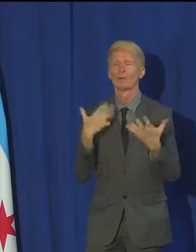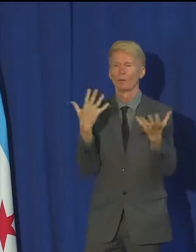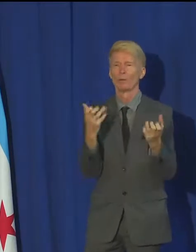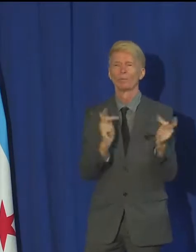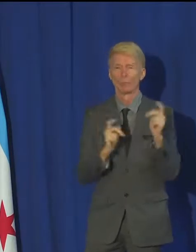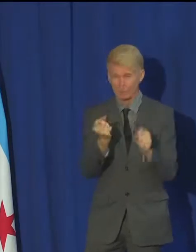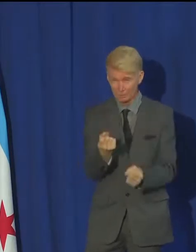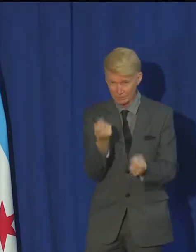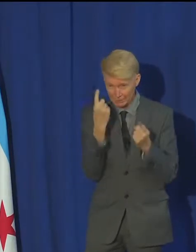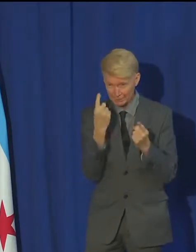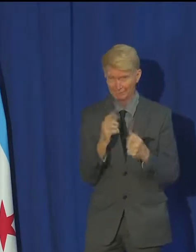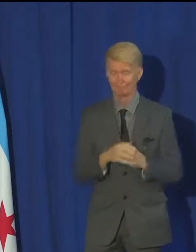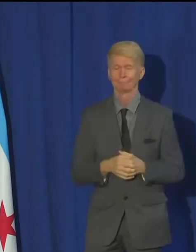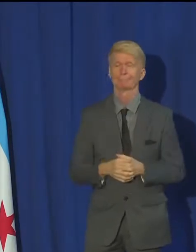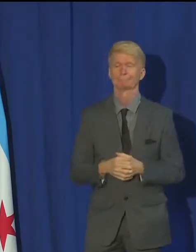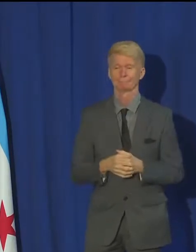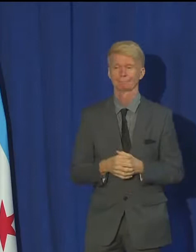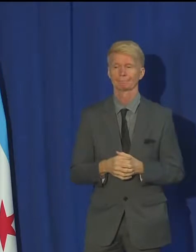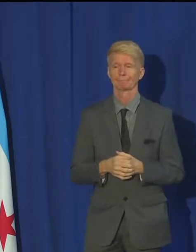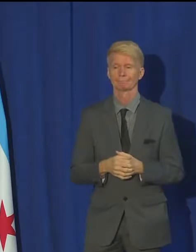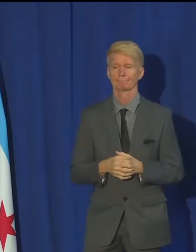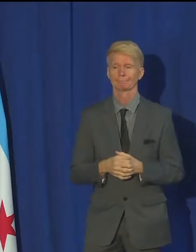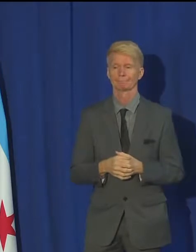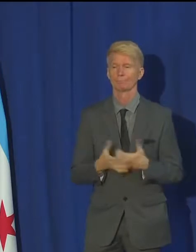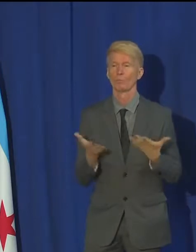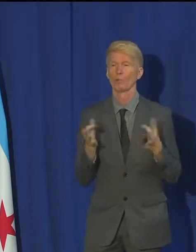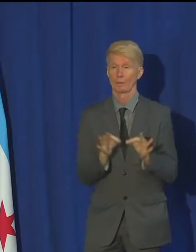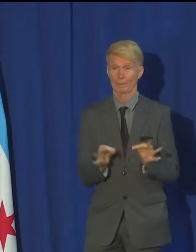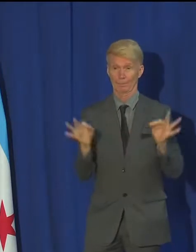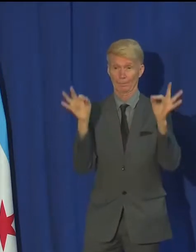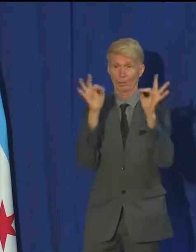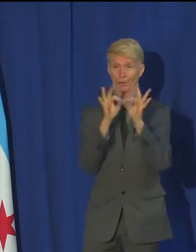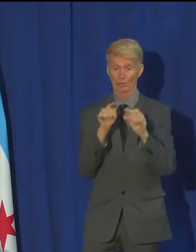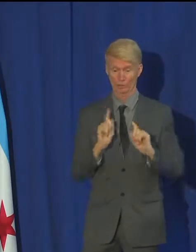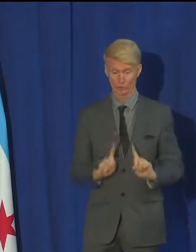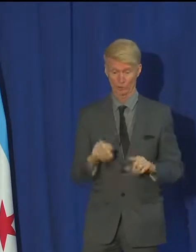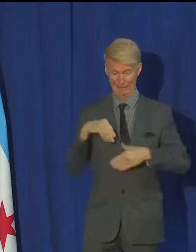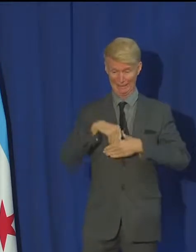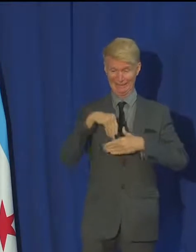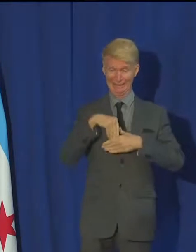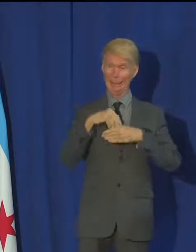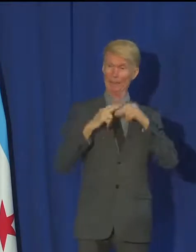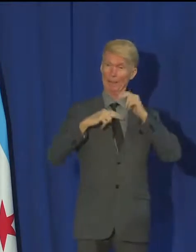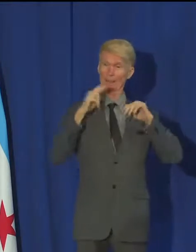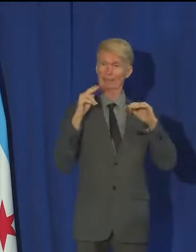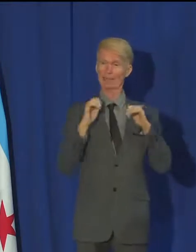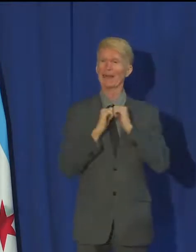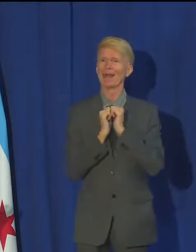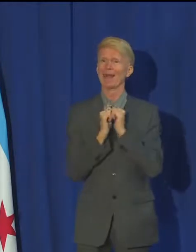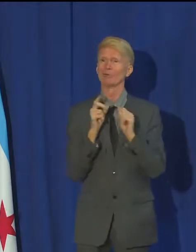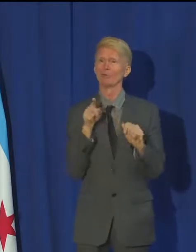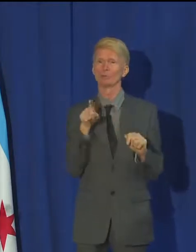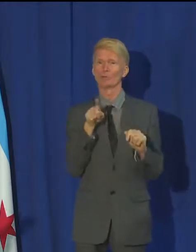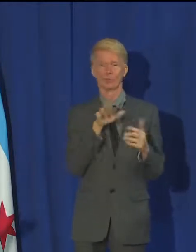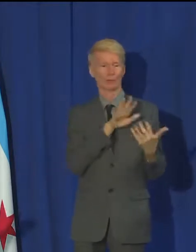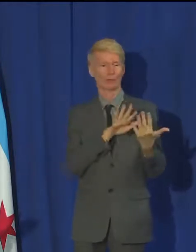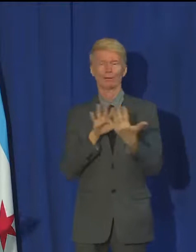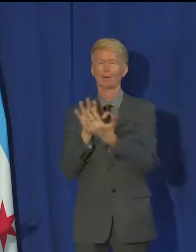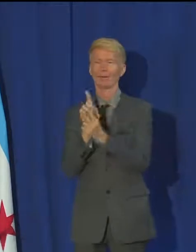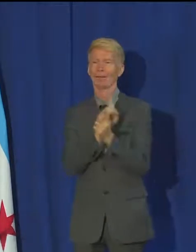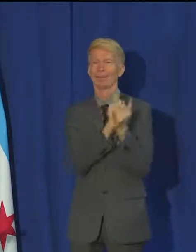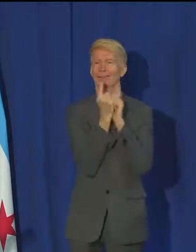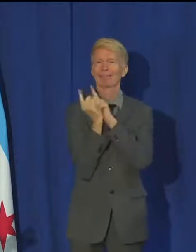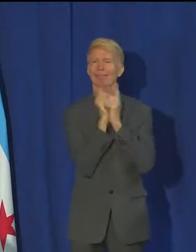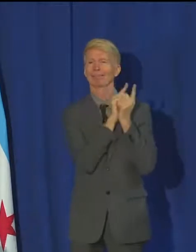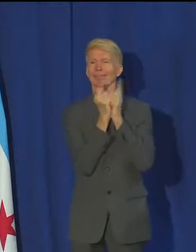is that the most important thing for risk in an indoor space are the interactions with other living,